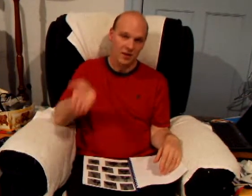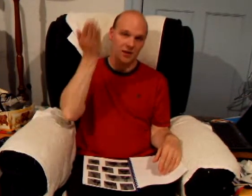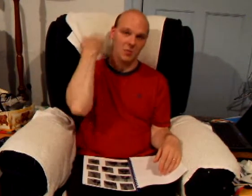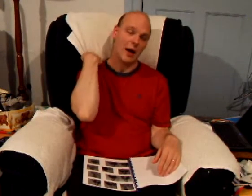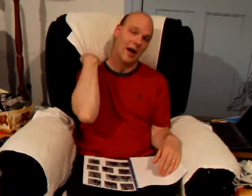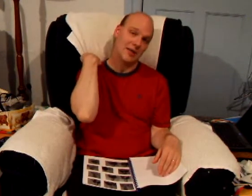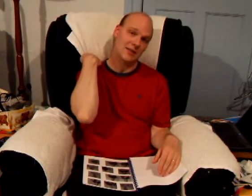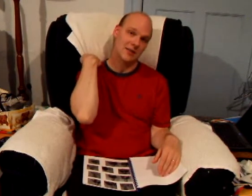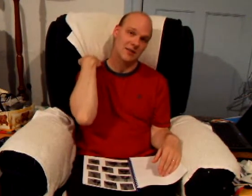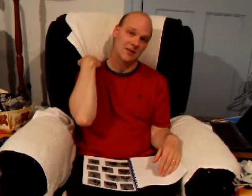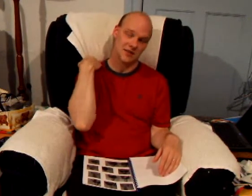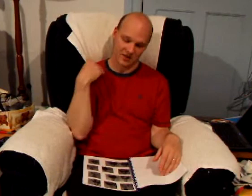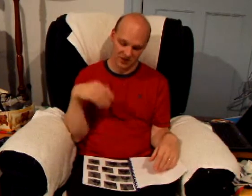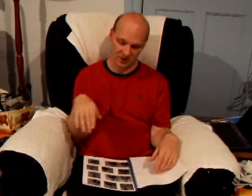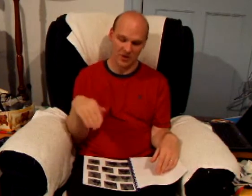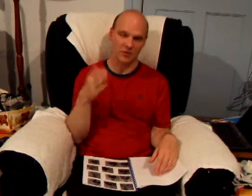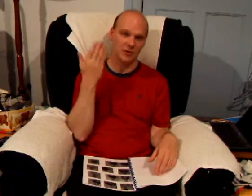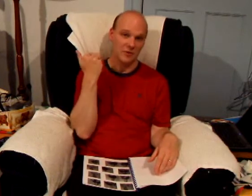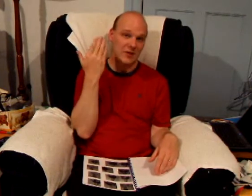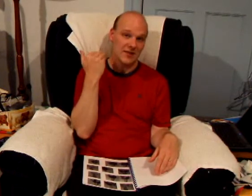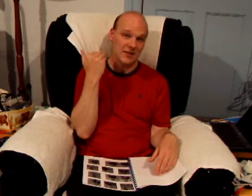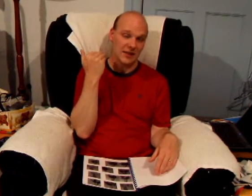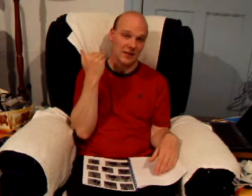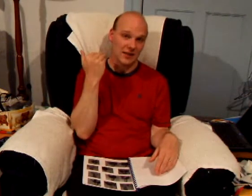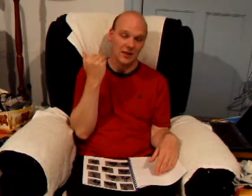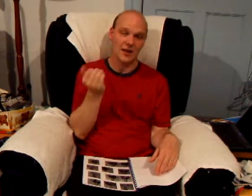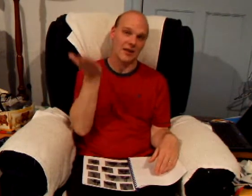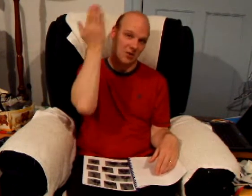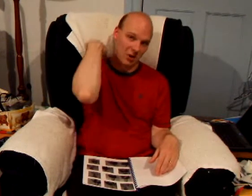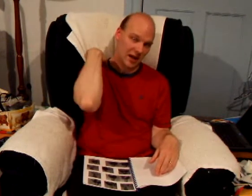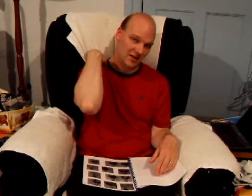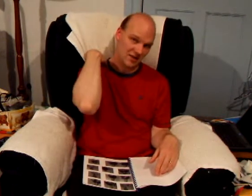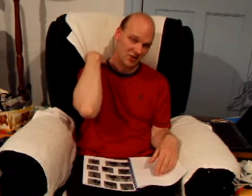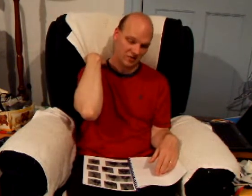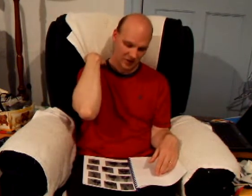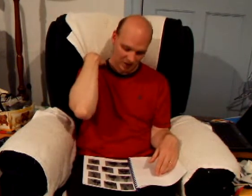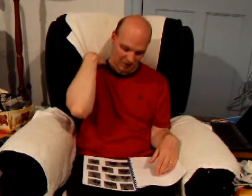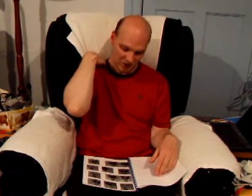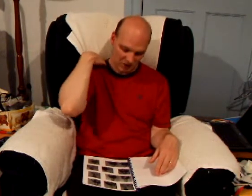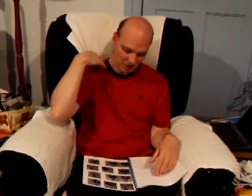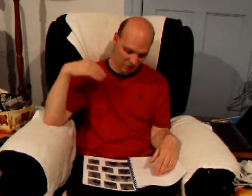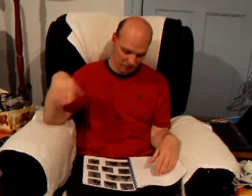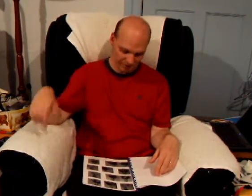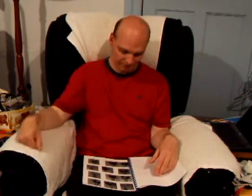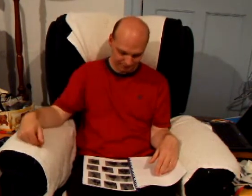In the past, so this is what I was saying before, recently, and in the past is sort of a much bigger motion.